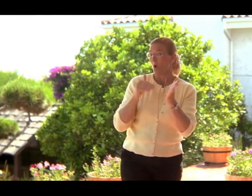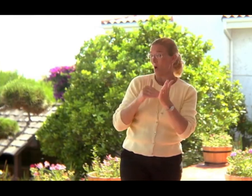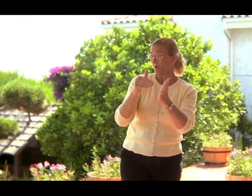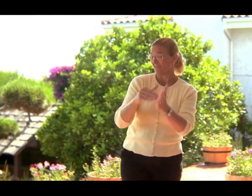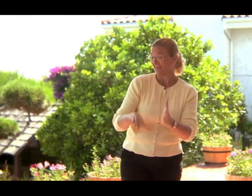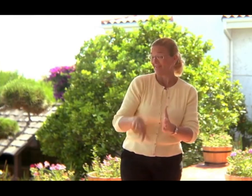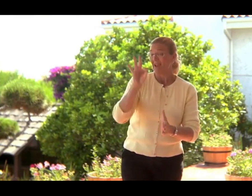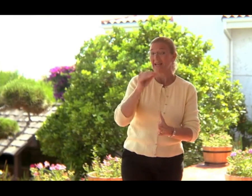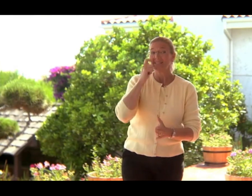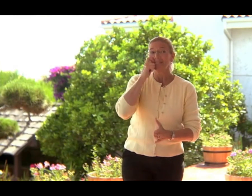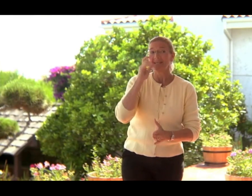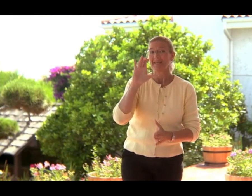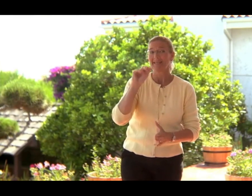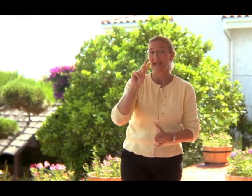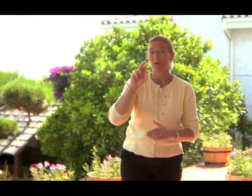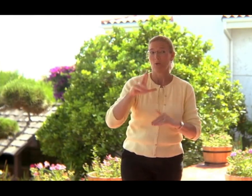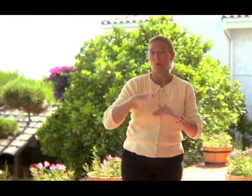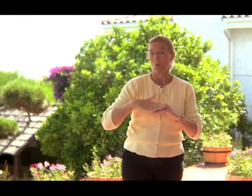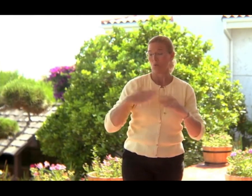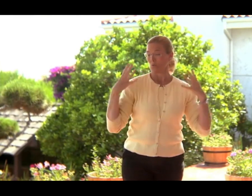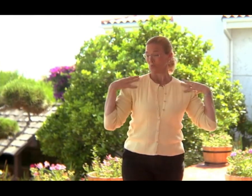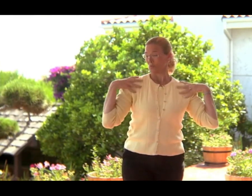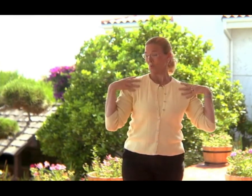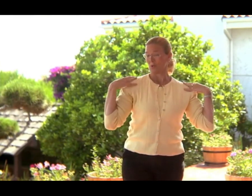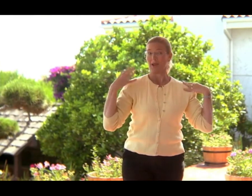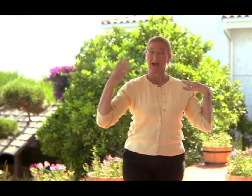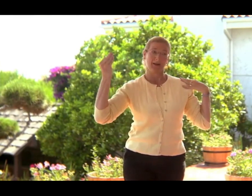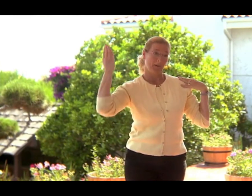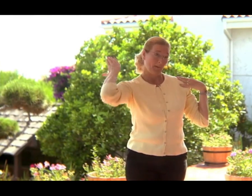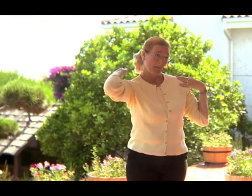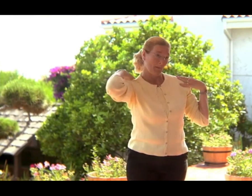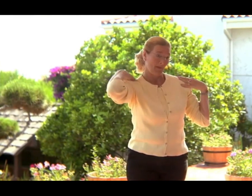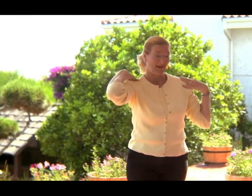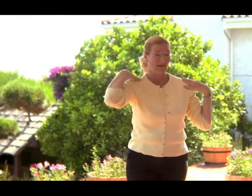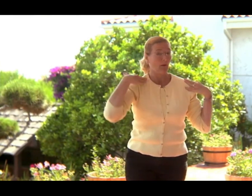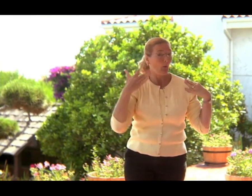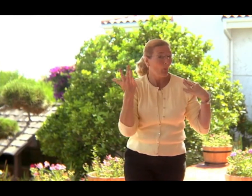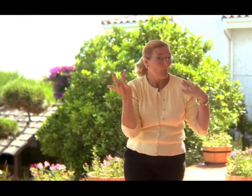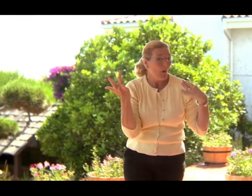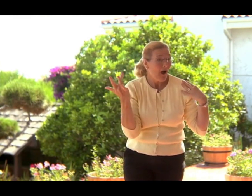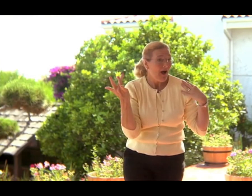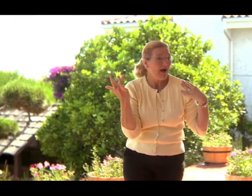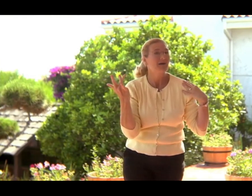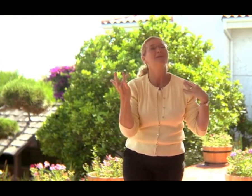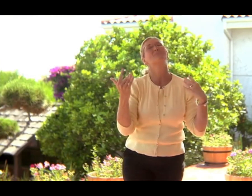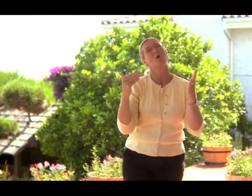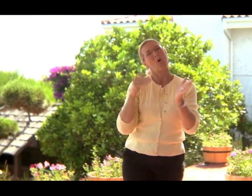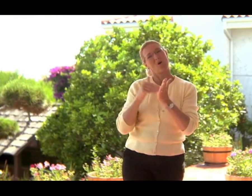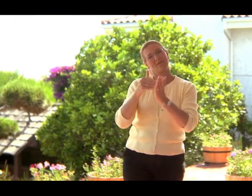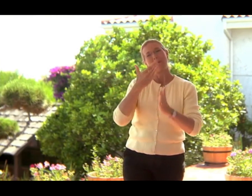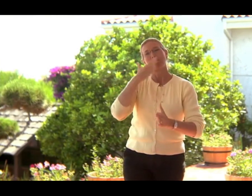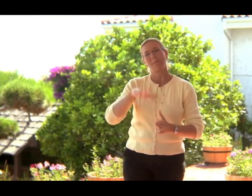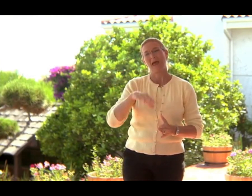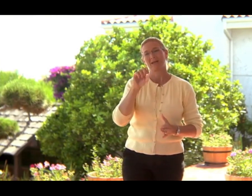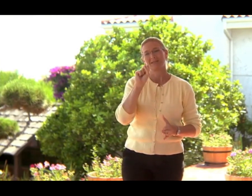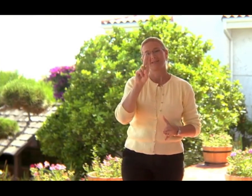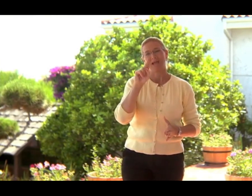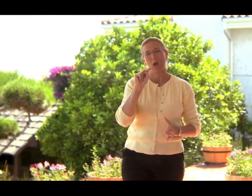So you often see skin cancer on the shoulders and back because we often get really badly sunburned